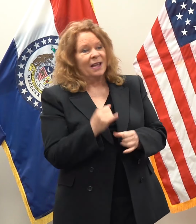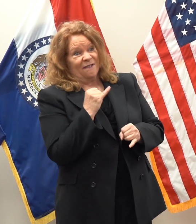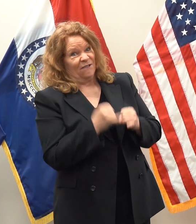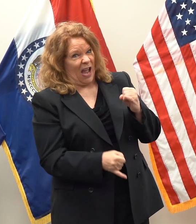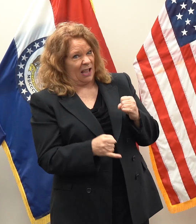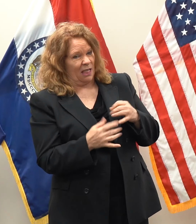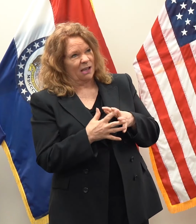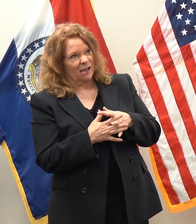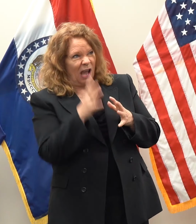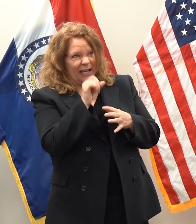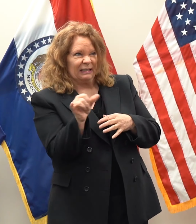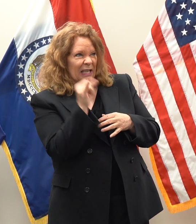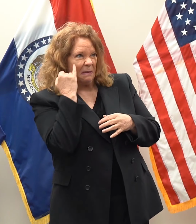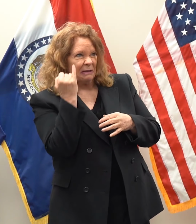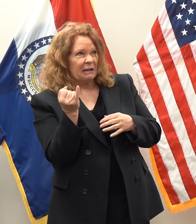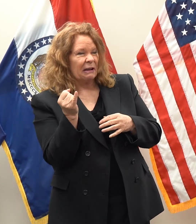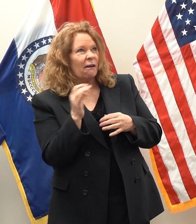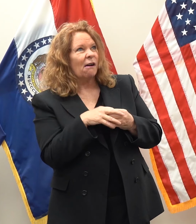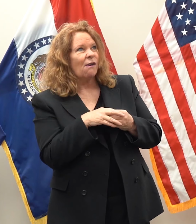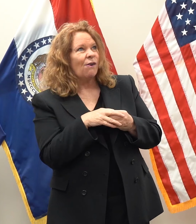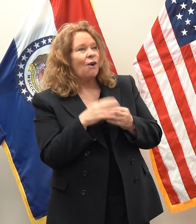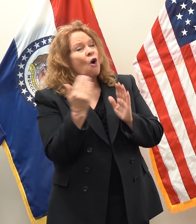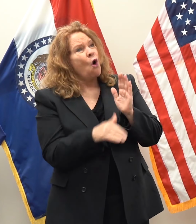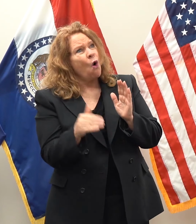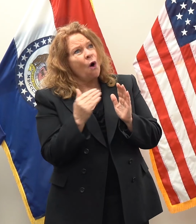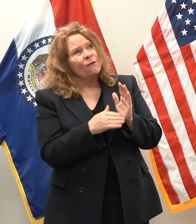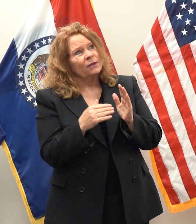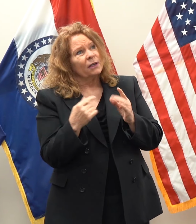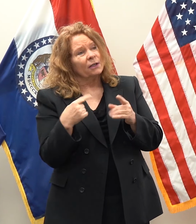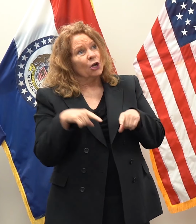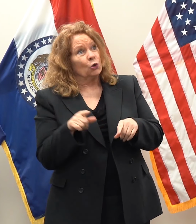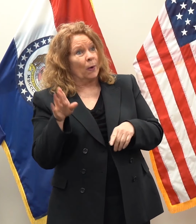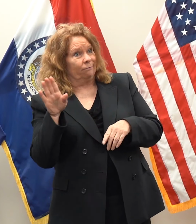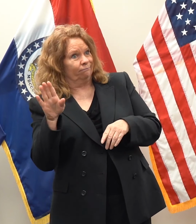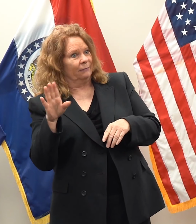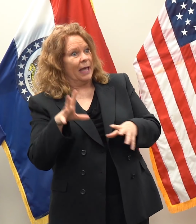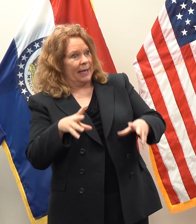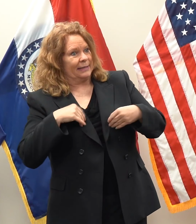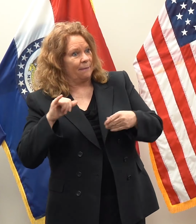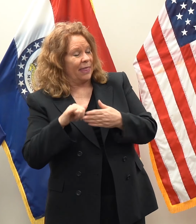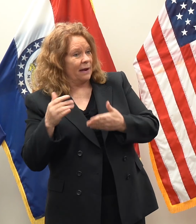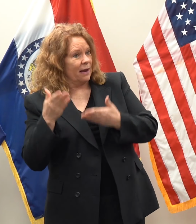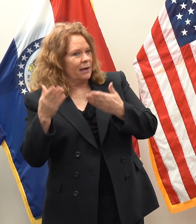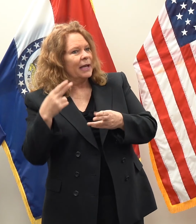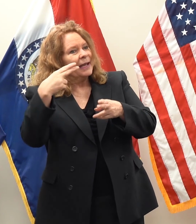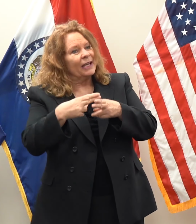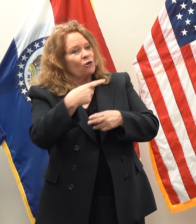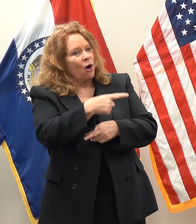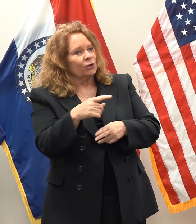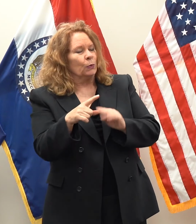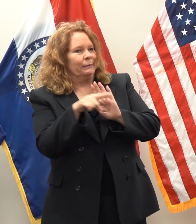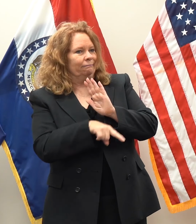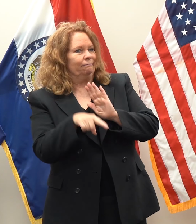I guess going along with that theme, several times during his acceptance of the nomination, he referred to you in